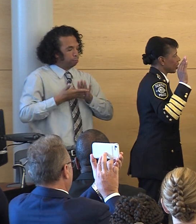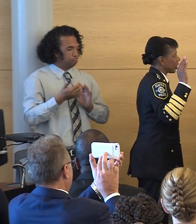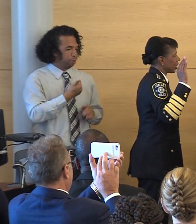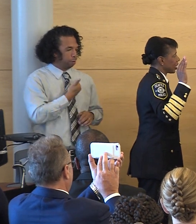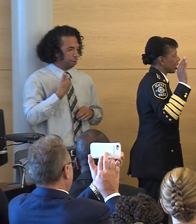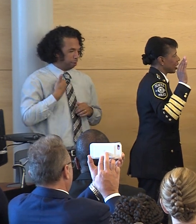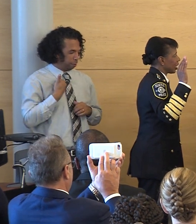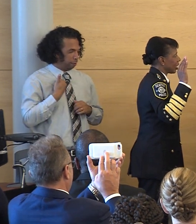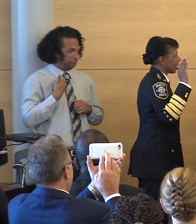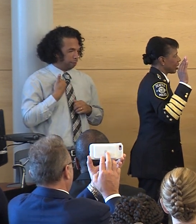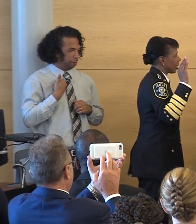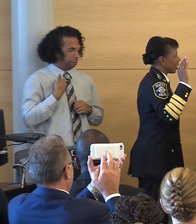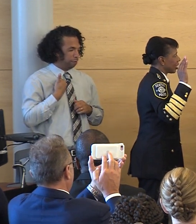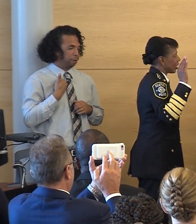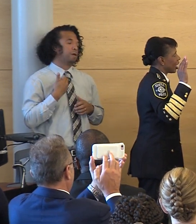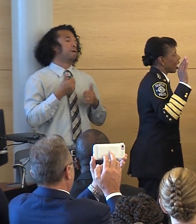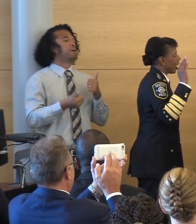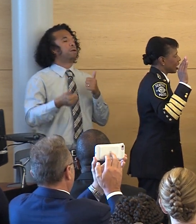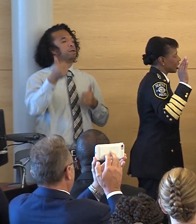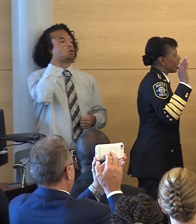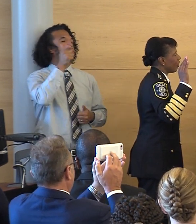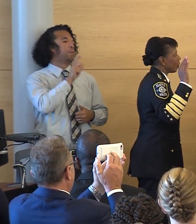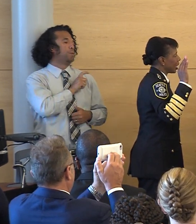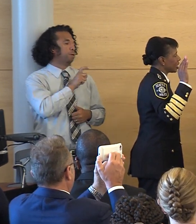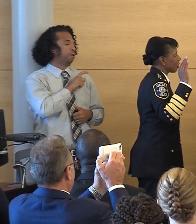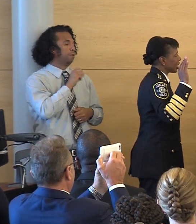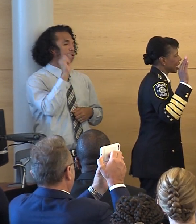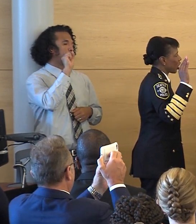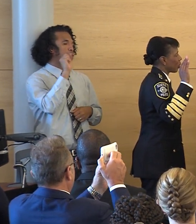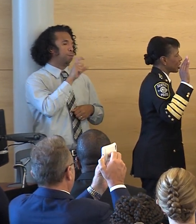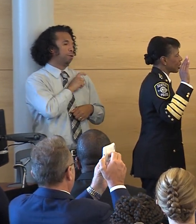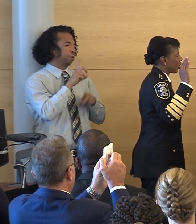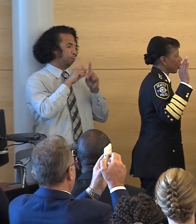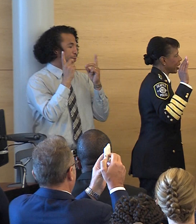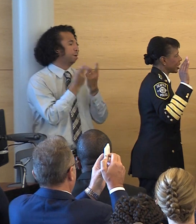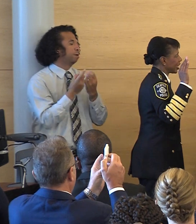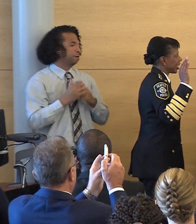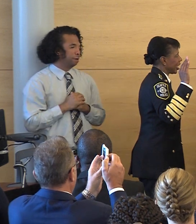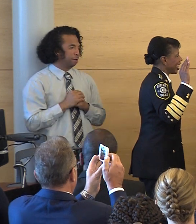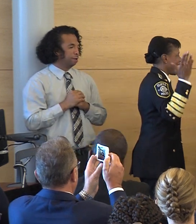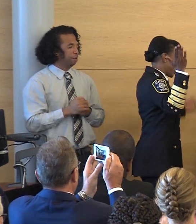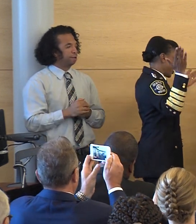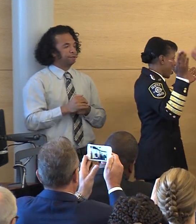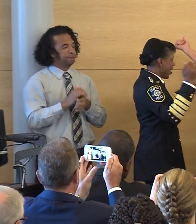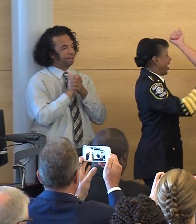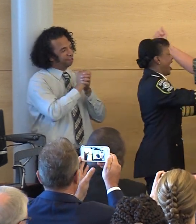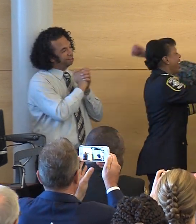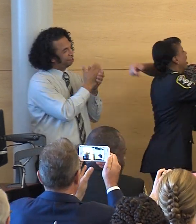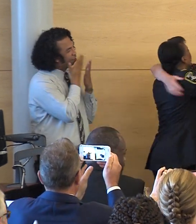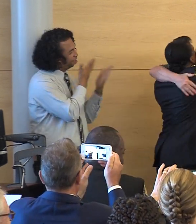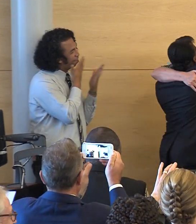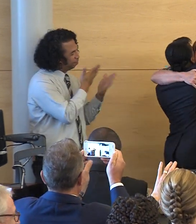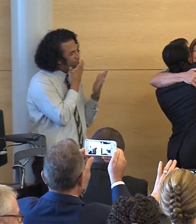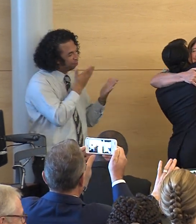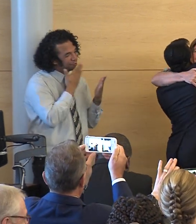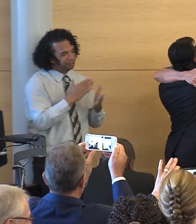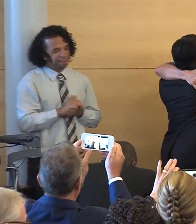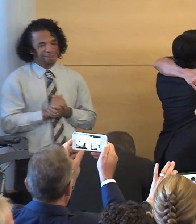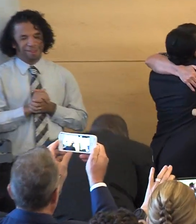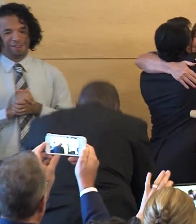As Chief of Police of the Seattle Police Department. As Chief of Police of the Seattle Police Department. Congratulations. Thank you.